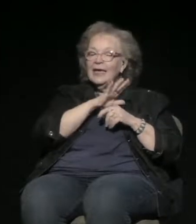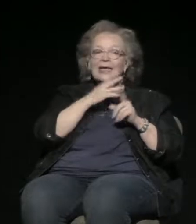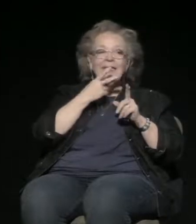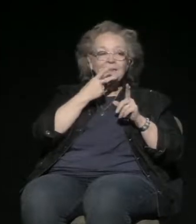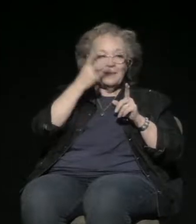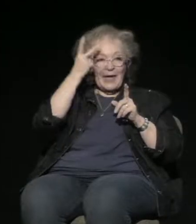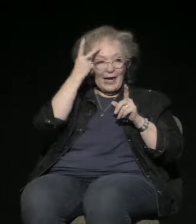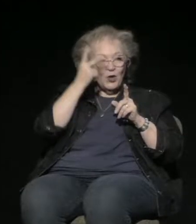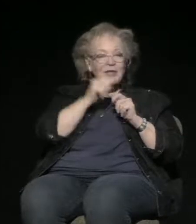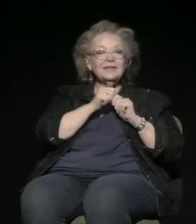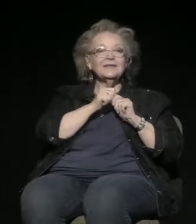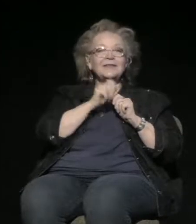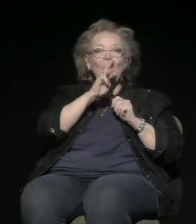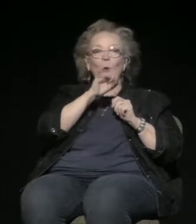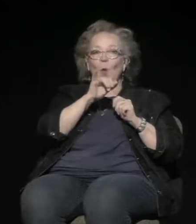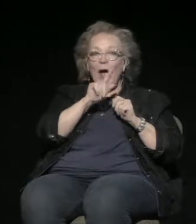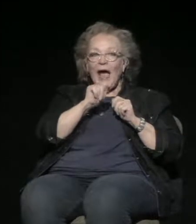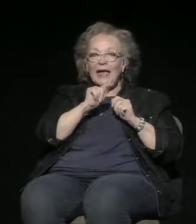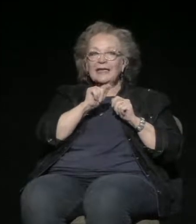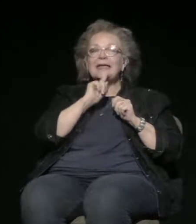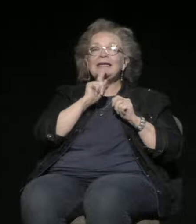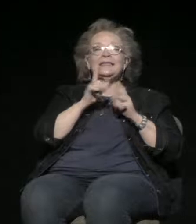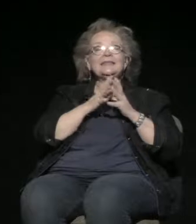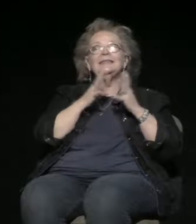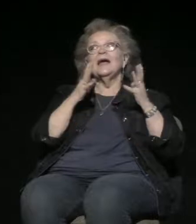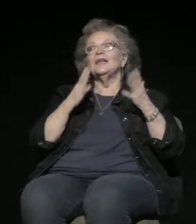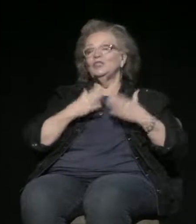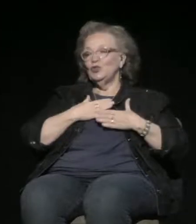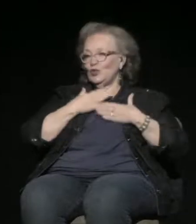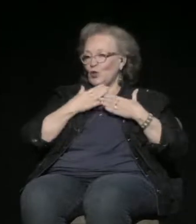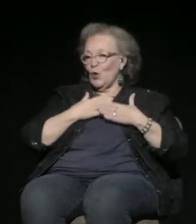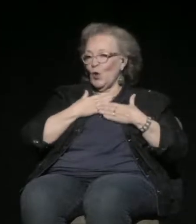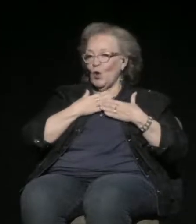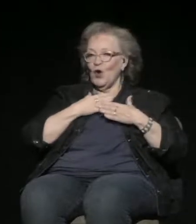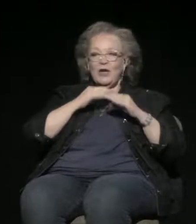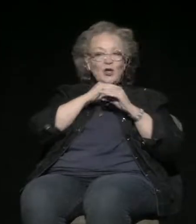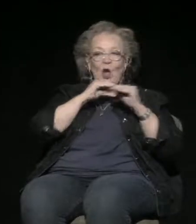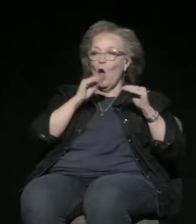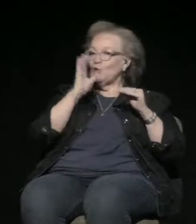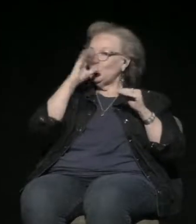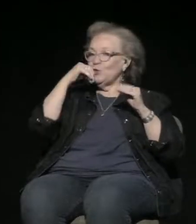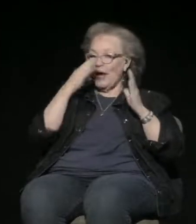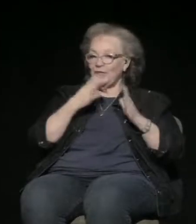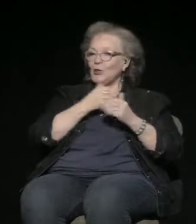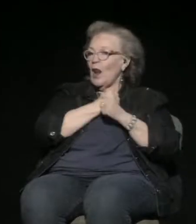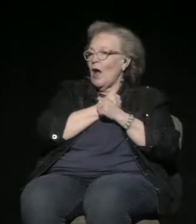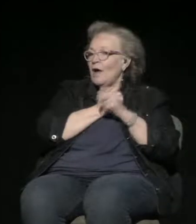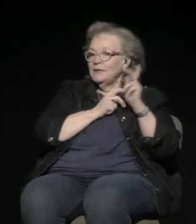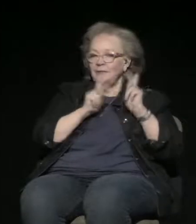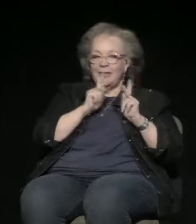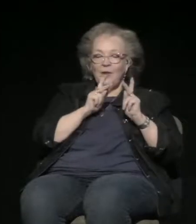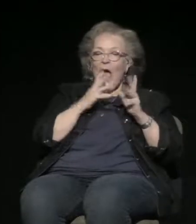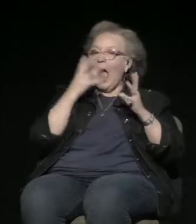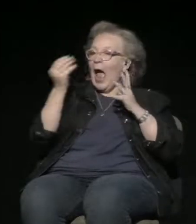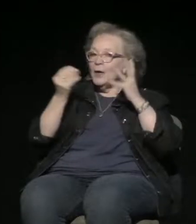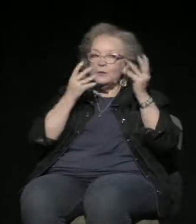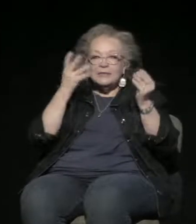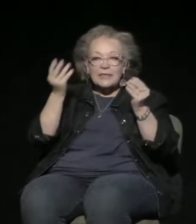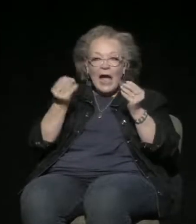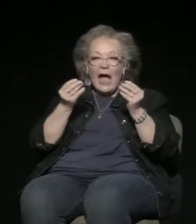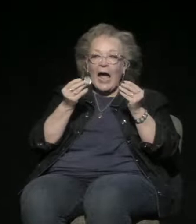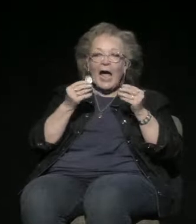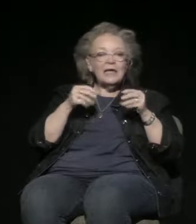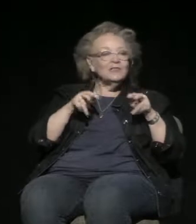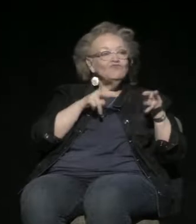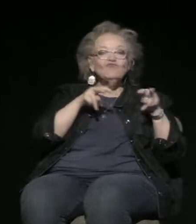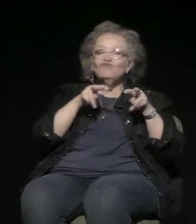And they say that Wyatt is pure joy He knows no stranger He loves to be outside And has